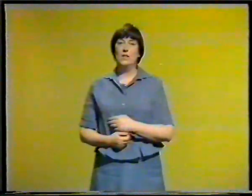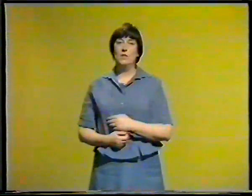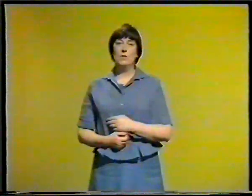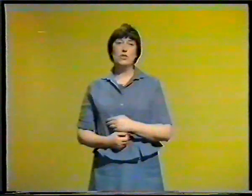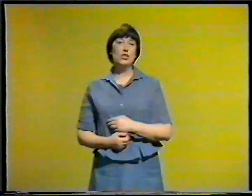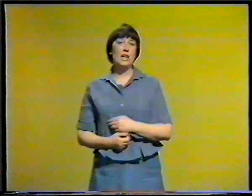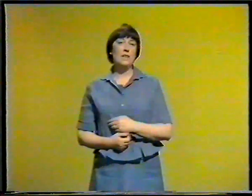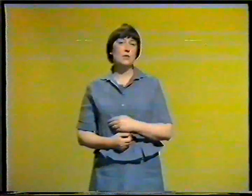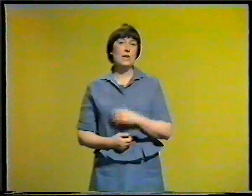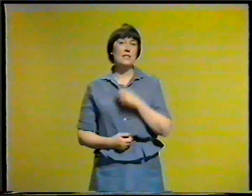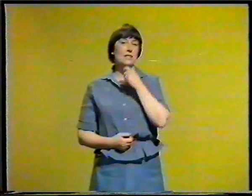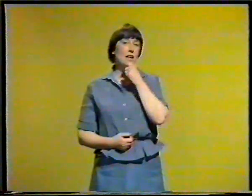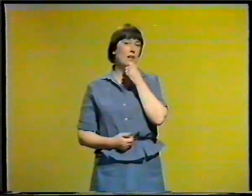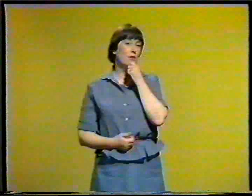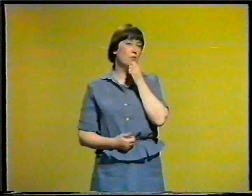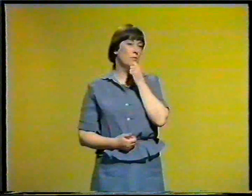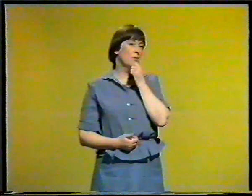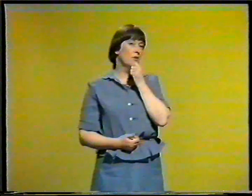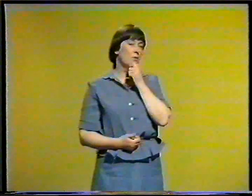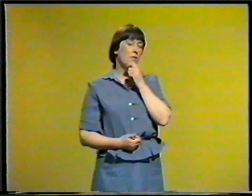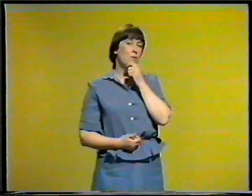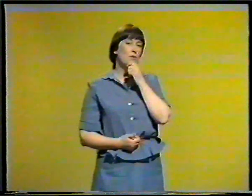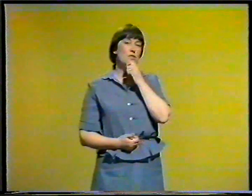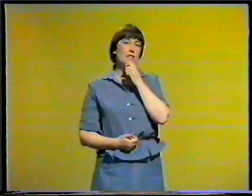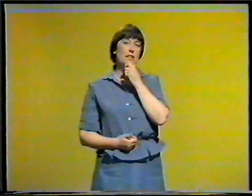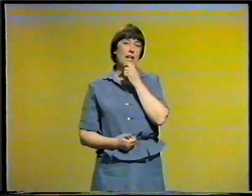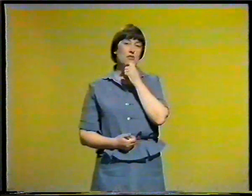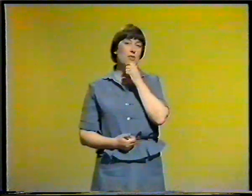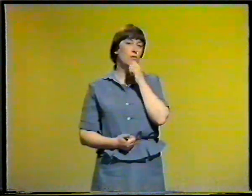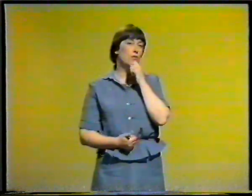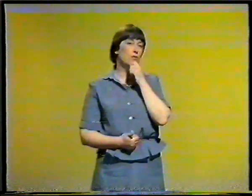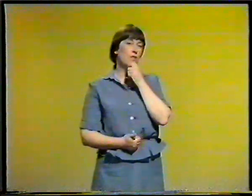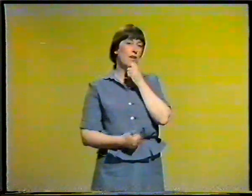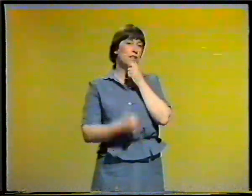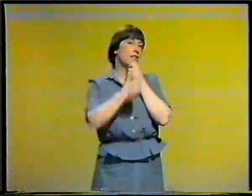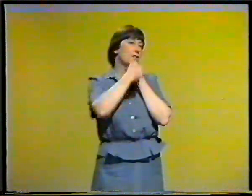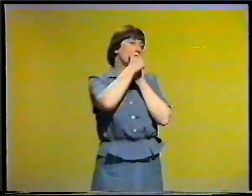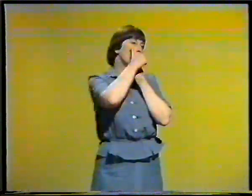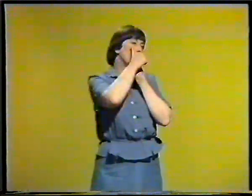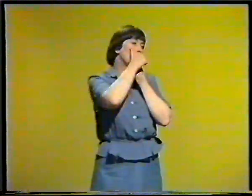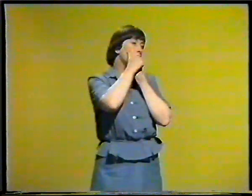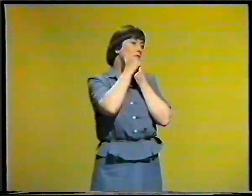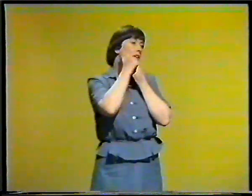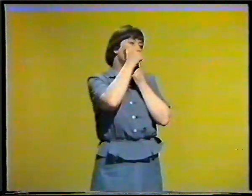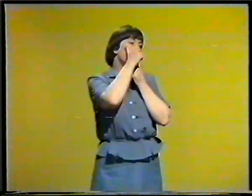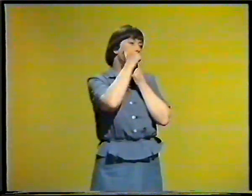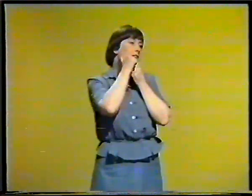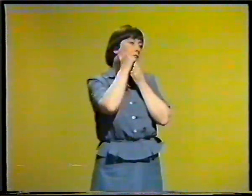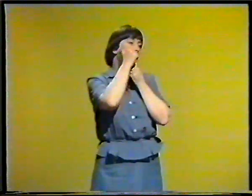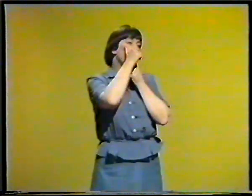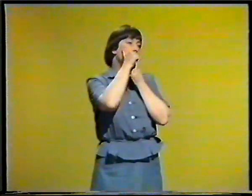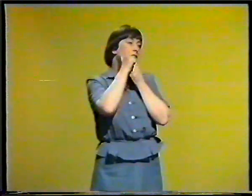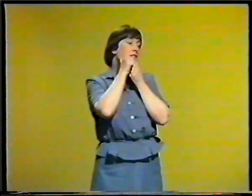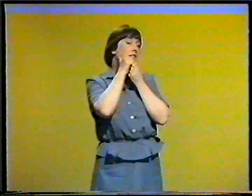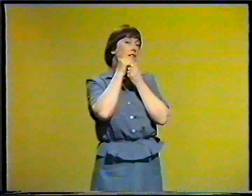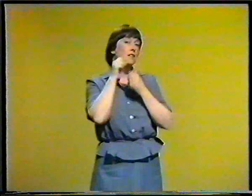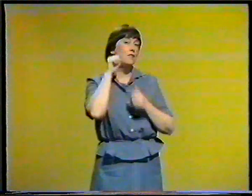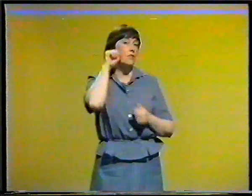Or to shave, it depends entirely on whether one uses an electric or an ordinary razor. For an ordinary razor, like this. For an